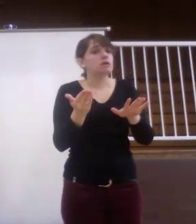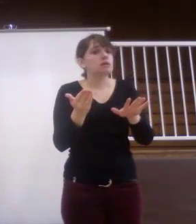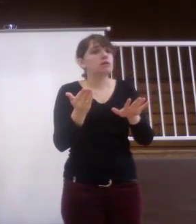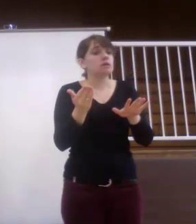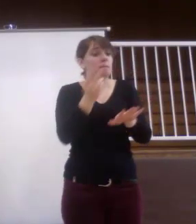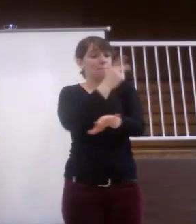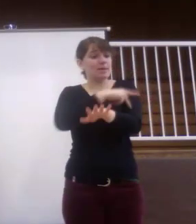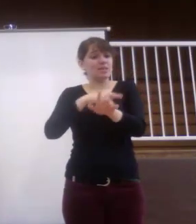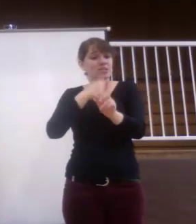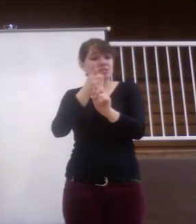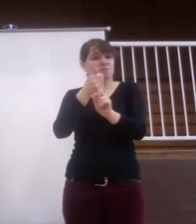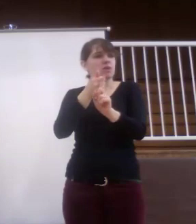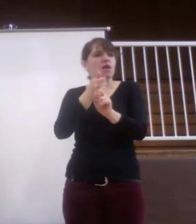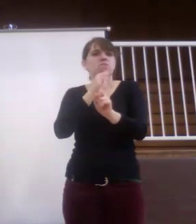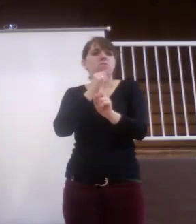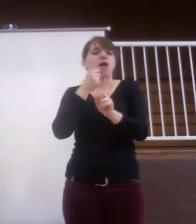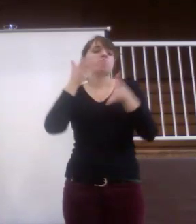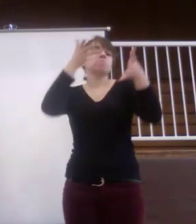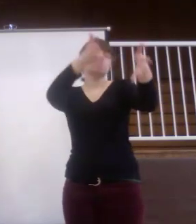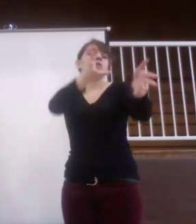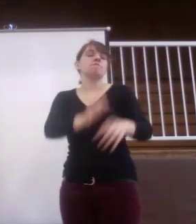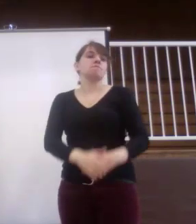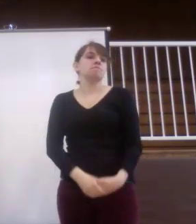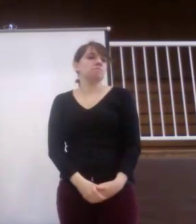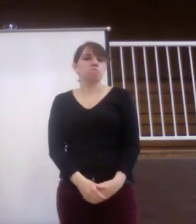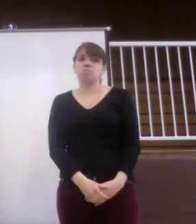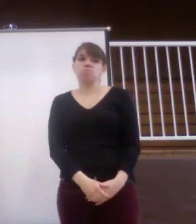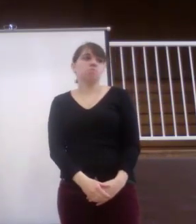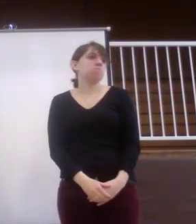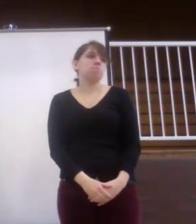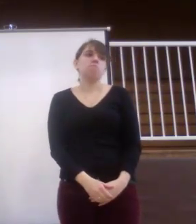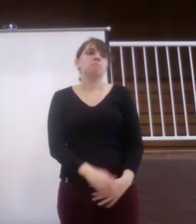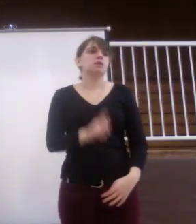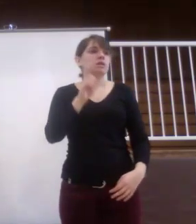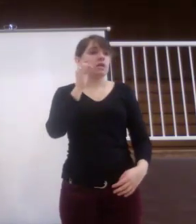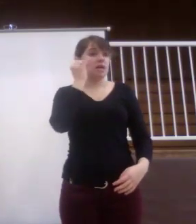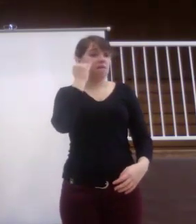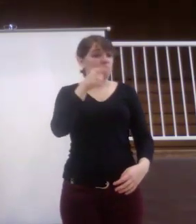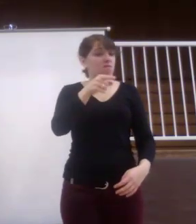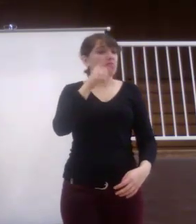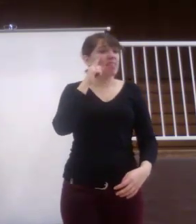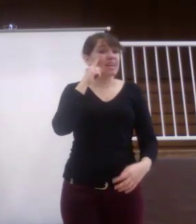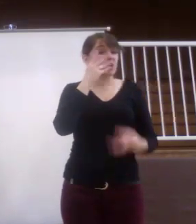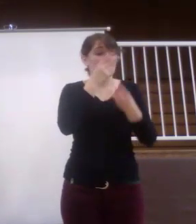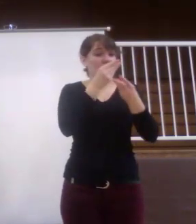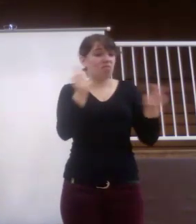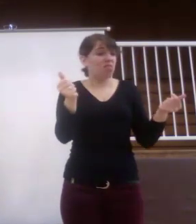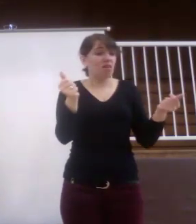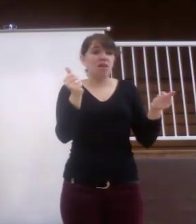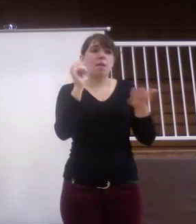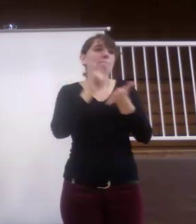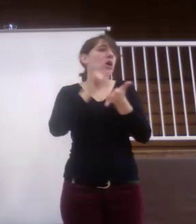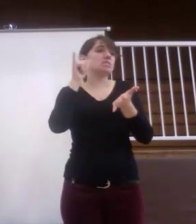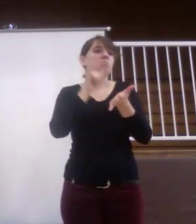Patients should not be abandoned once it is determined that cure is impossible.